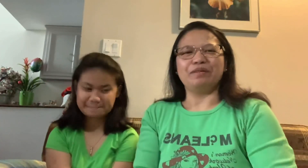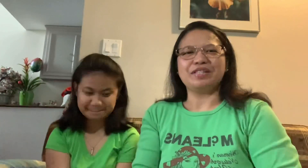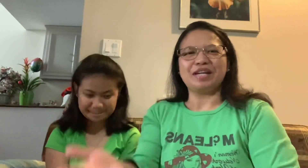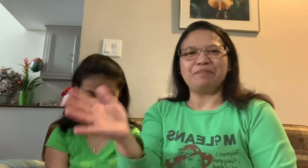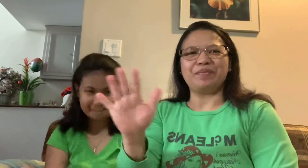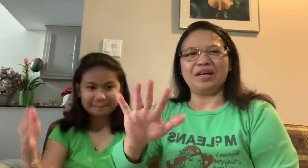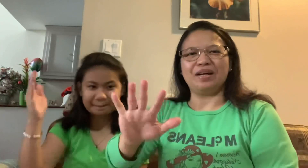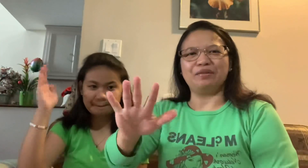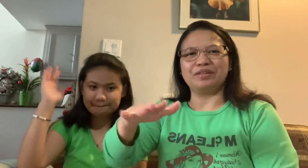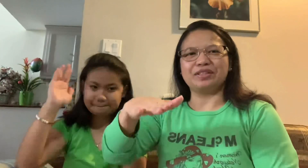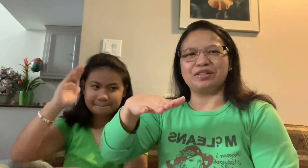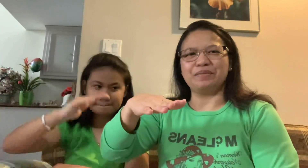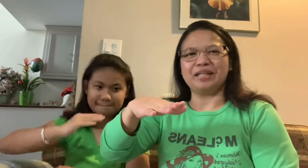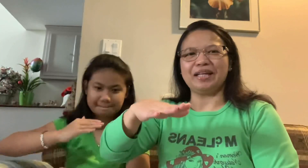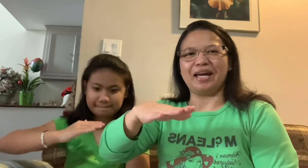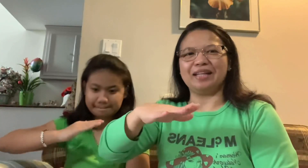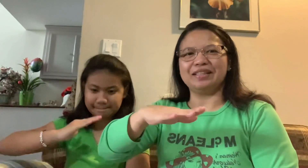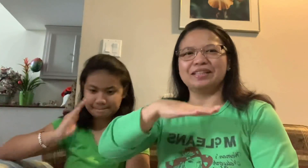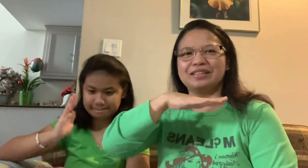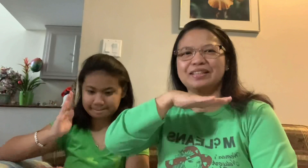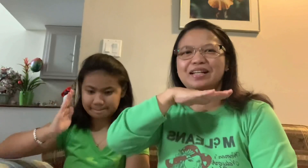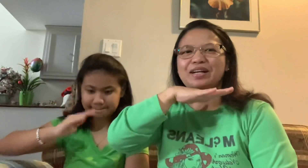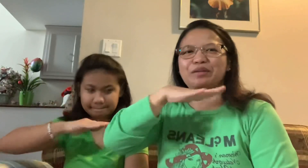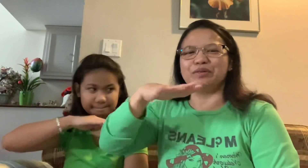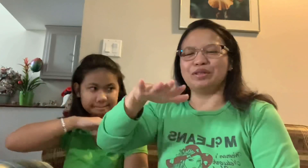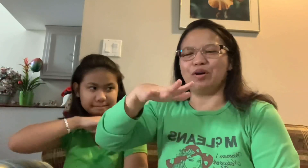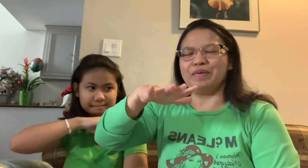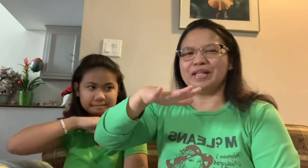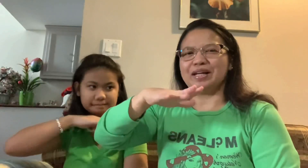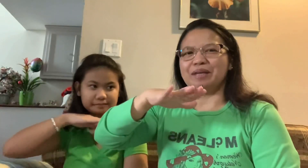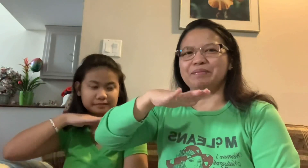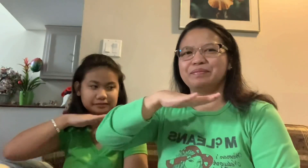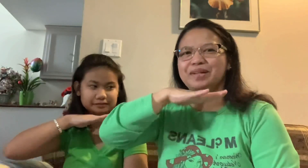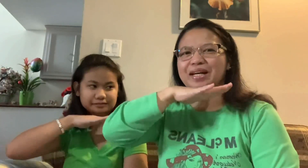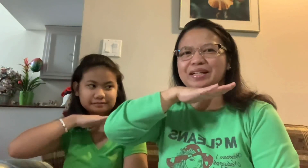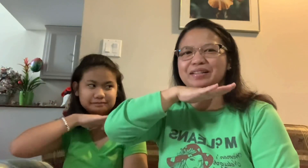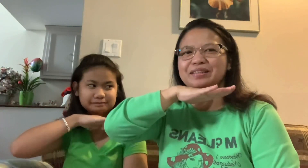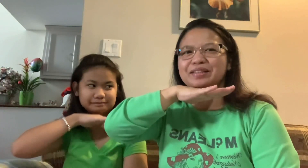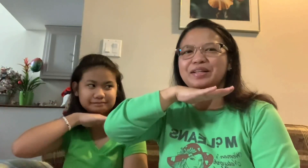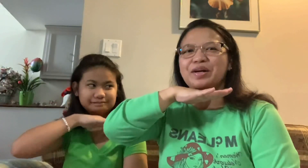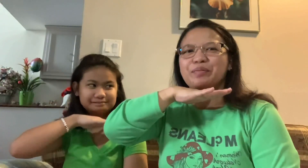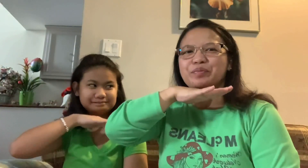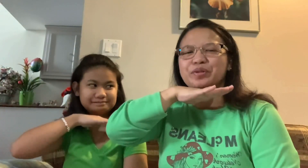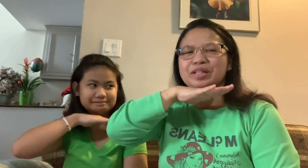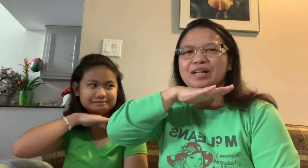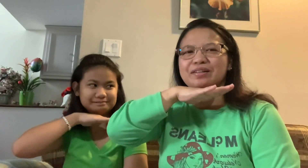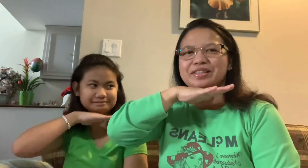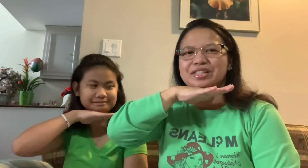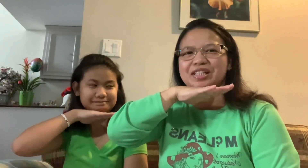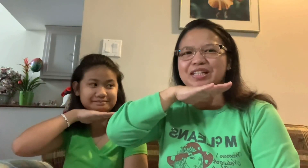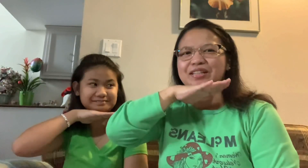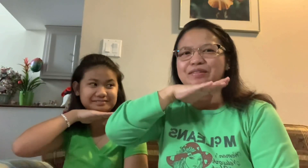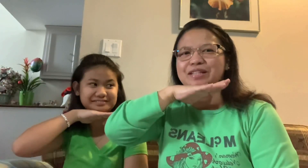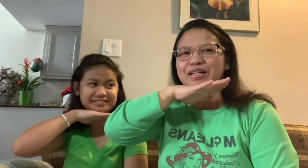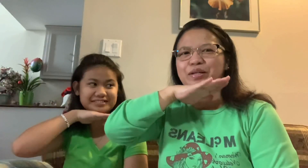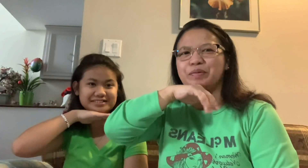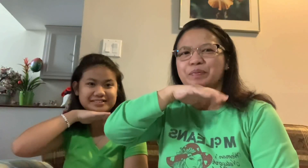say pig, our dominant hand will open it up and then put it under our chin, and I'll say